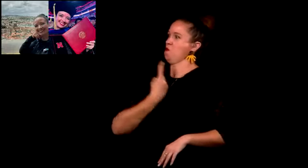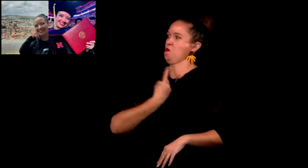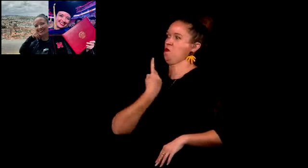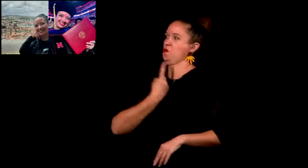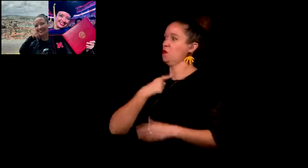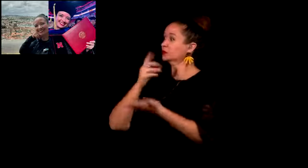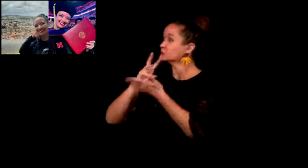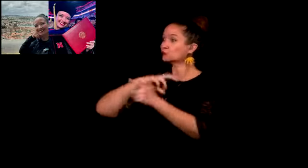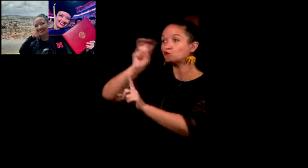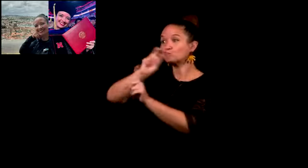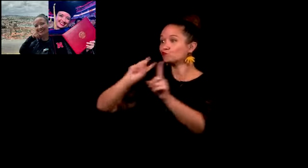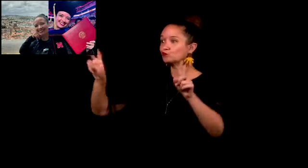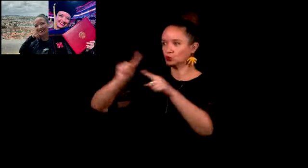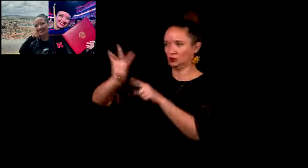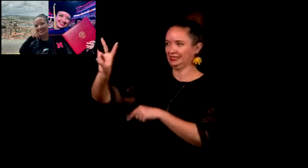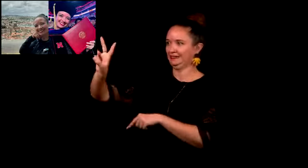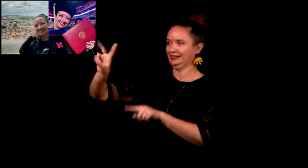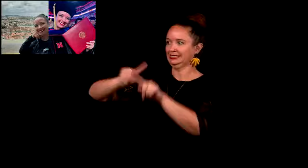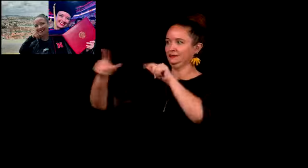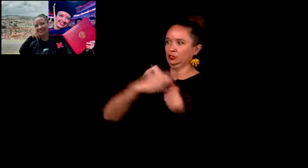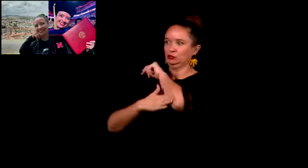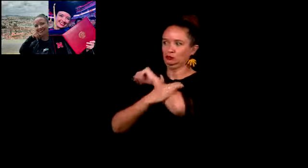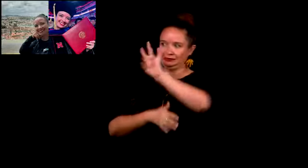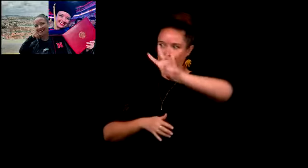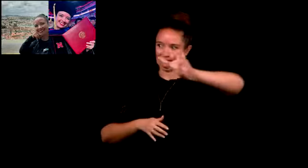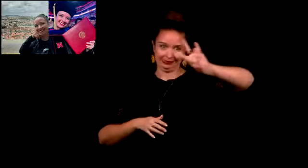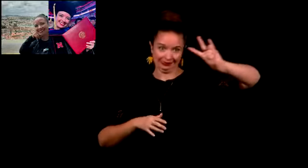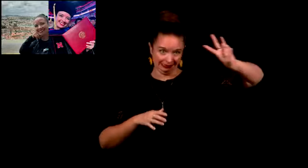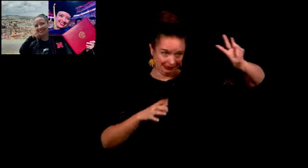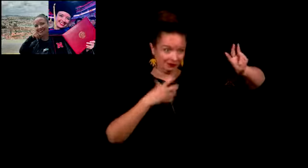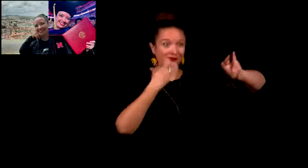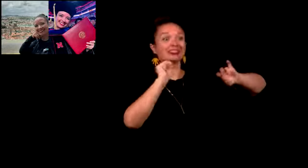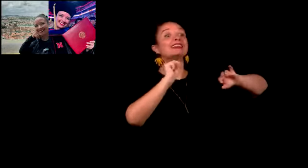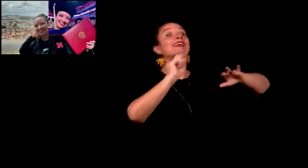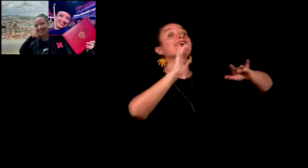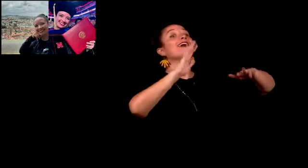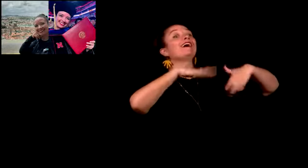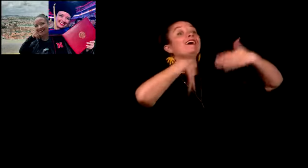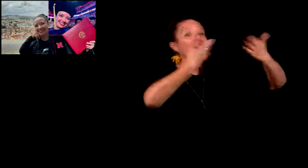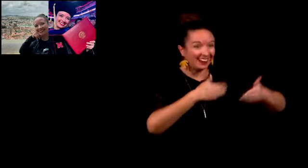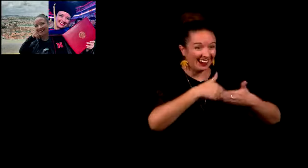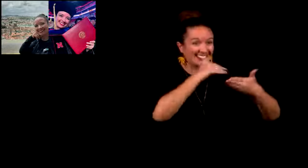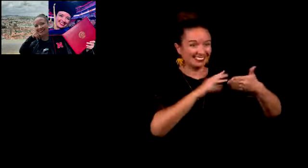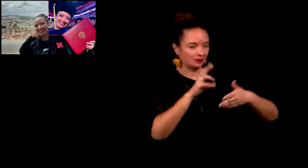6 weeks, just by myself, traveling to 7 different countries.